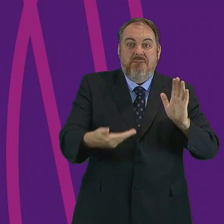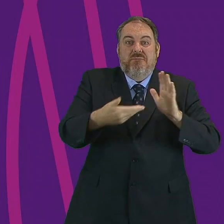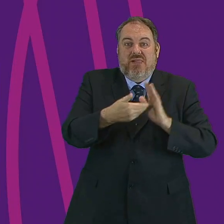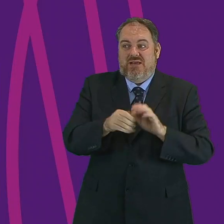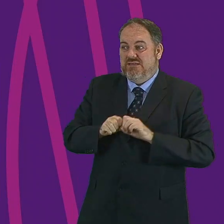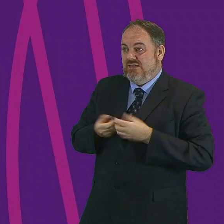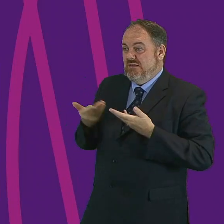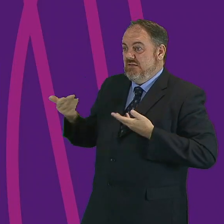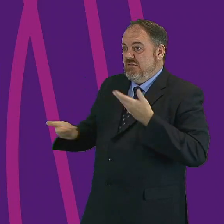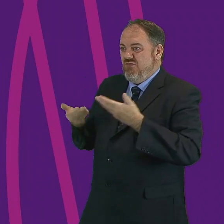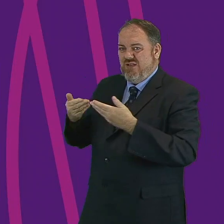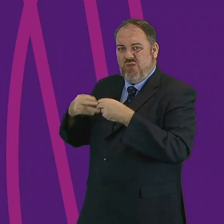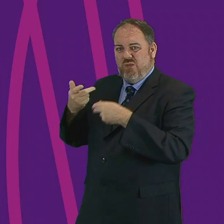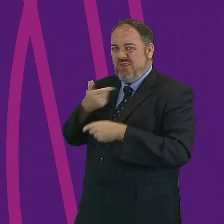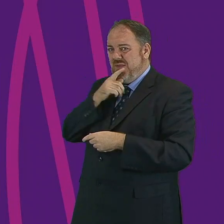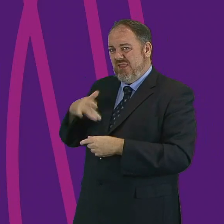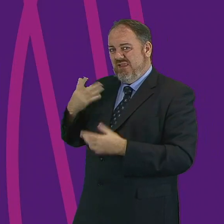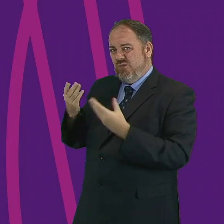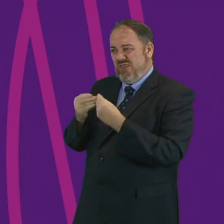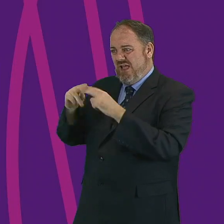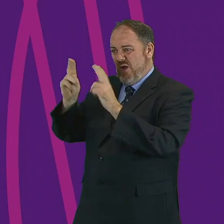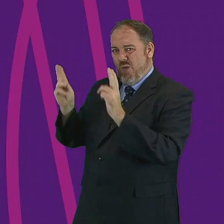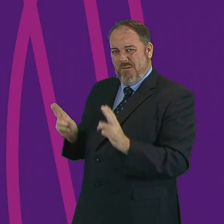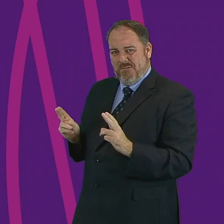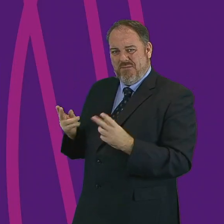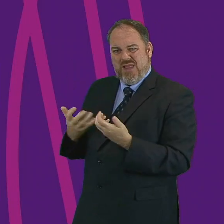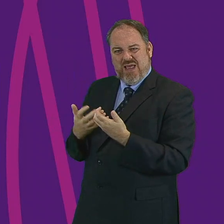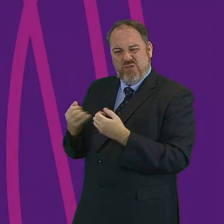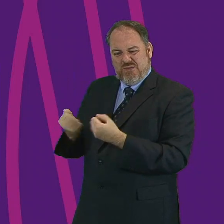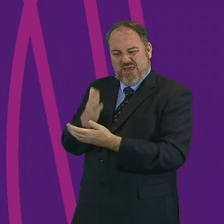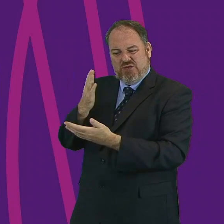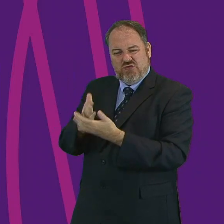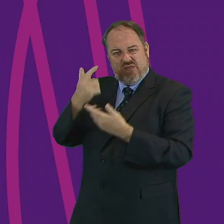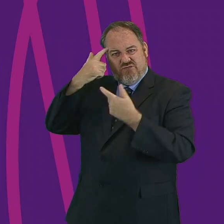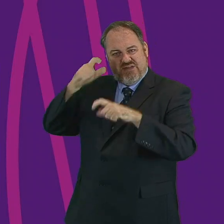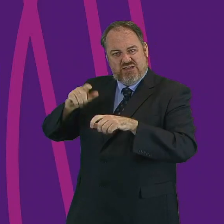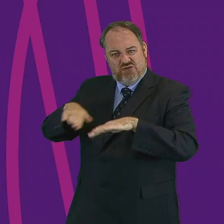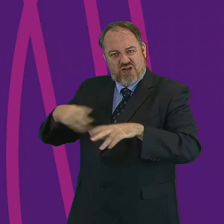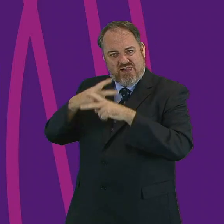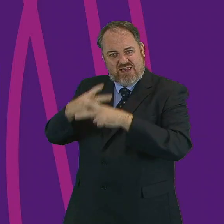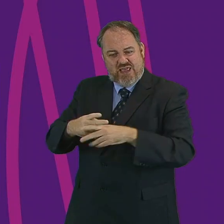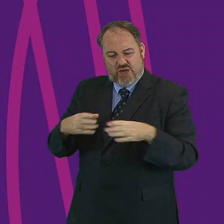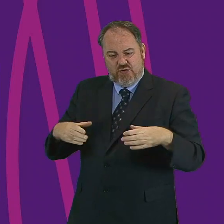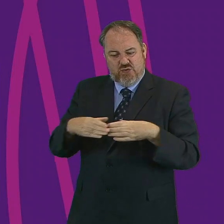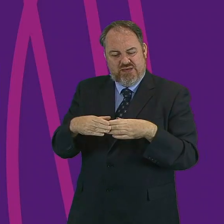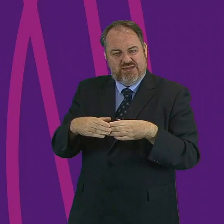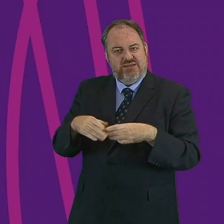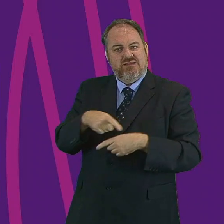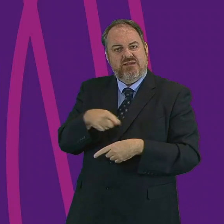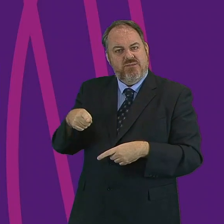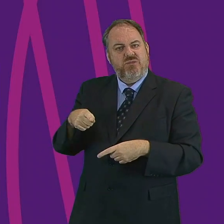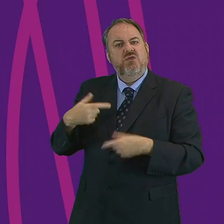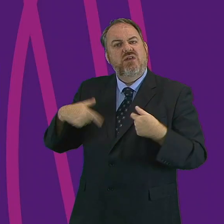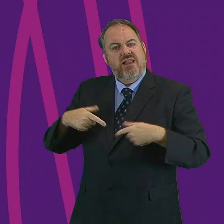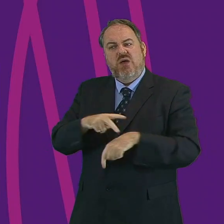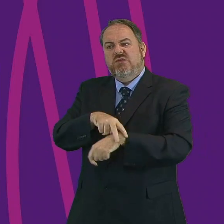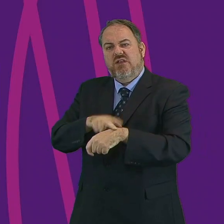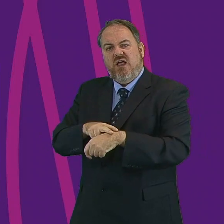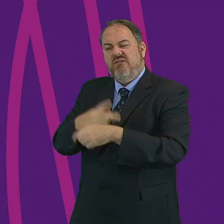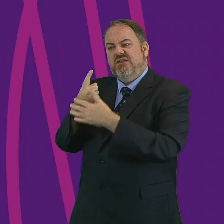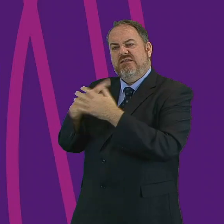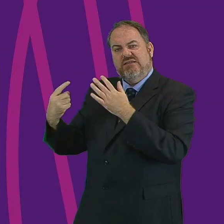what can you do to ensure that these residential childcare units in Glasgow allow staff to properly self-isolate when